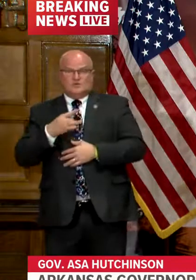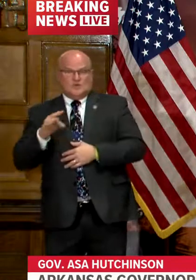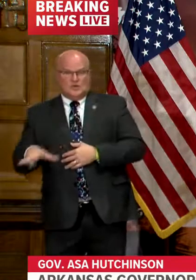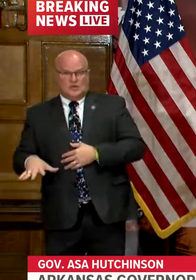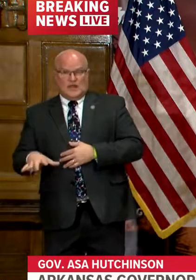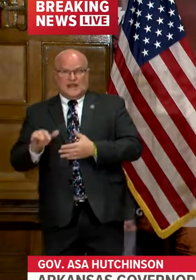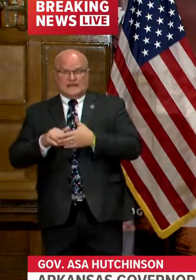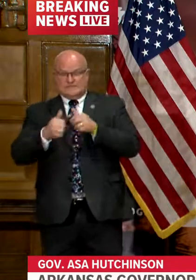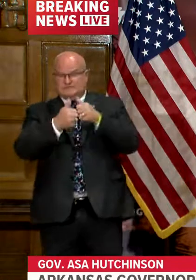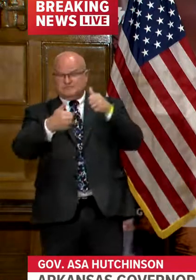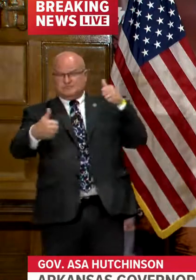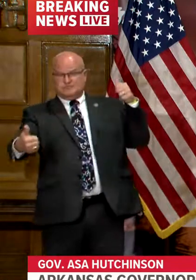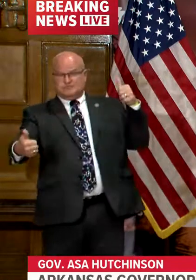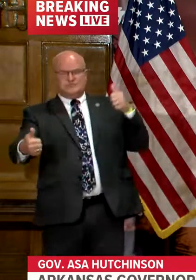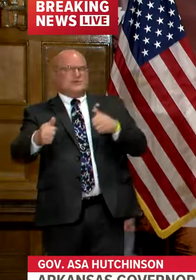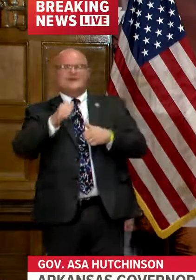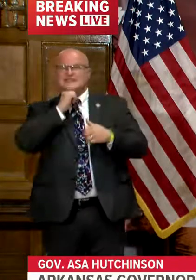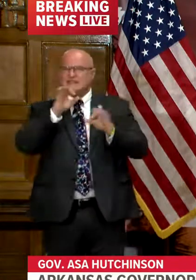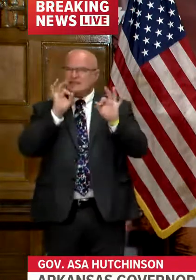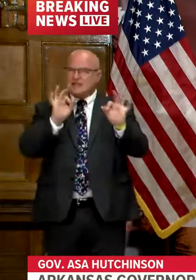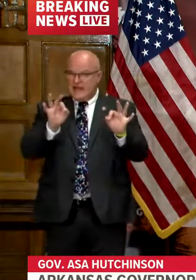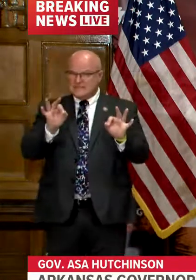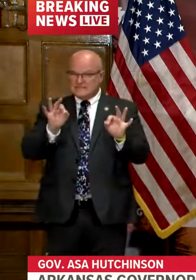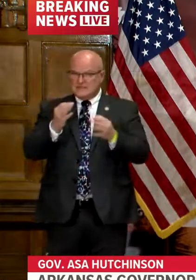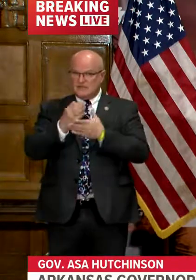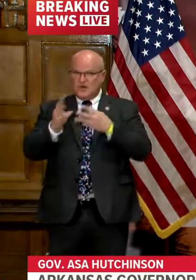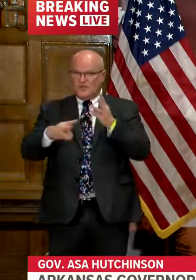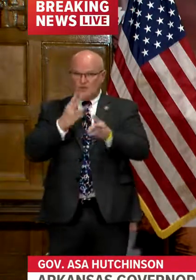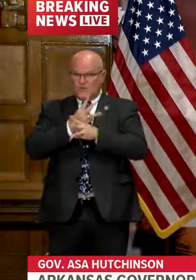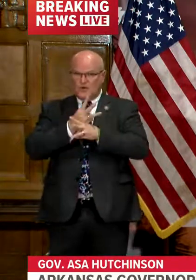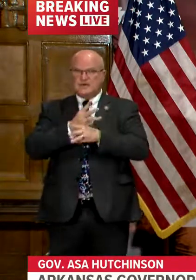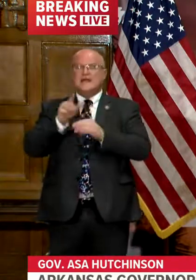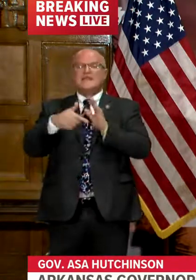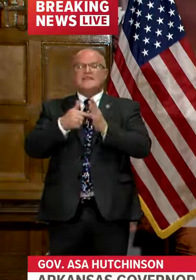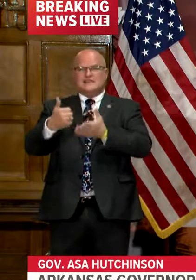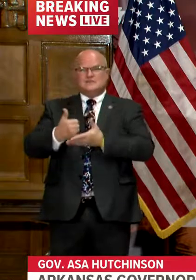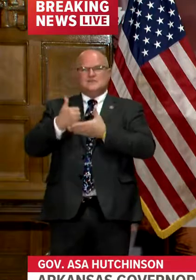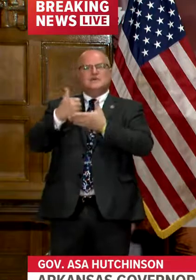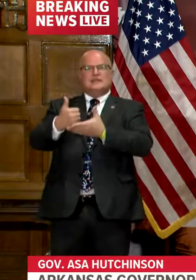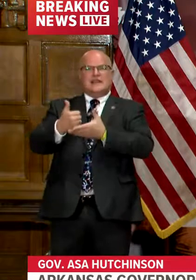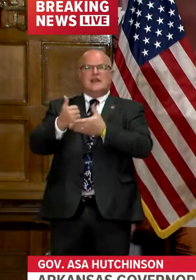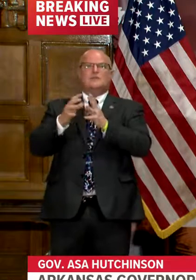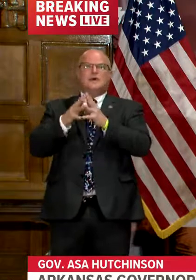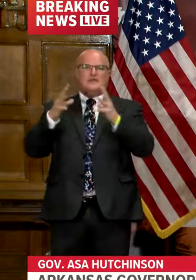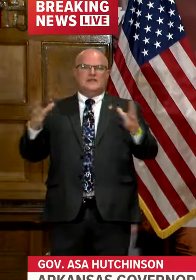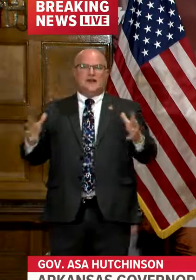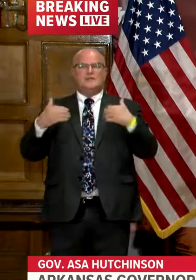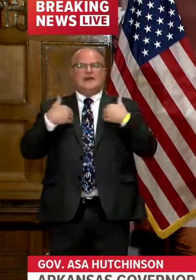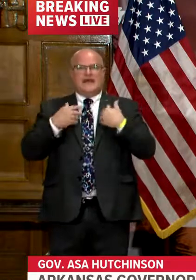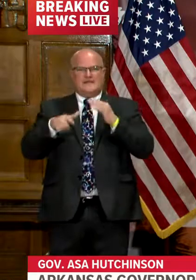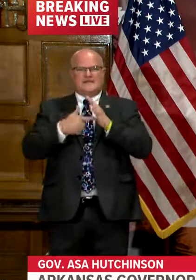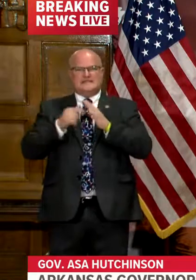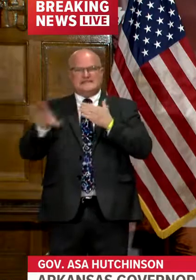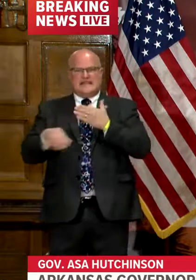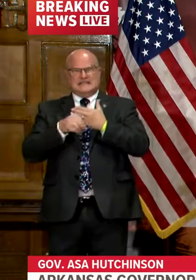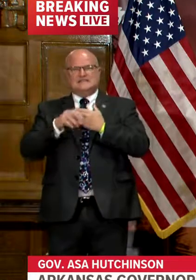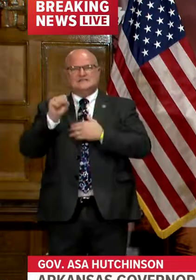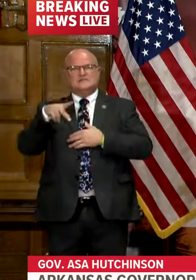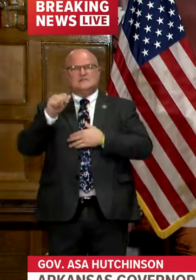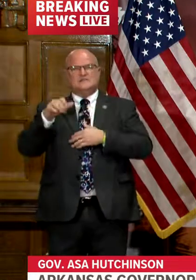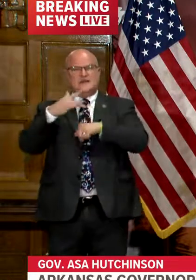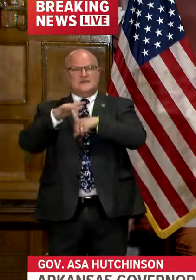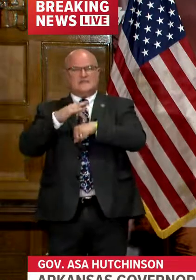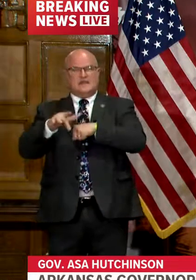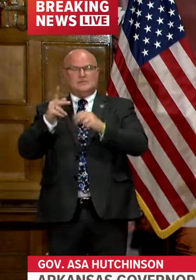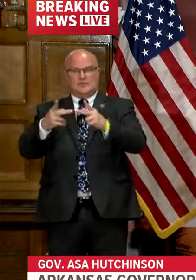those distances, that's not the ideal part of the world. This will help a great deal by having this additional space available in